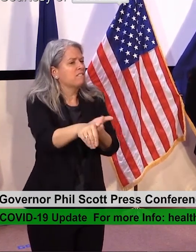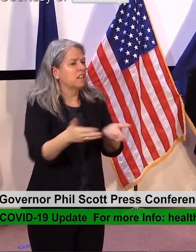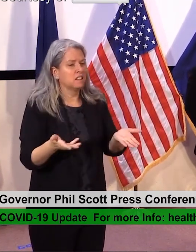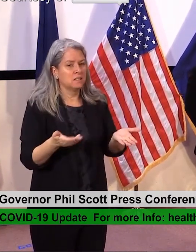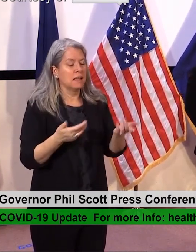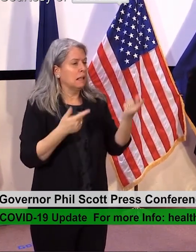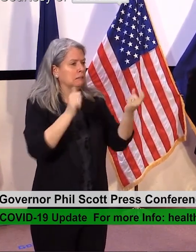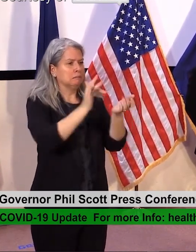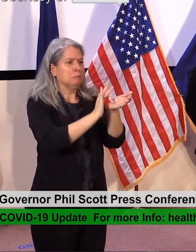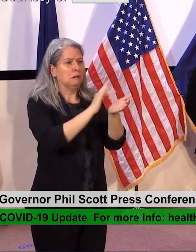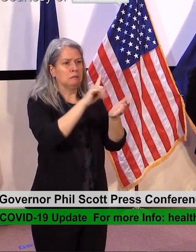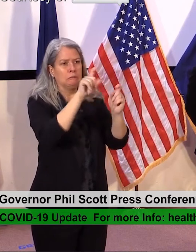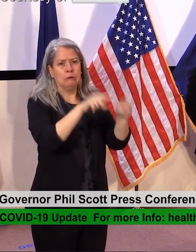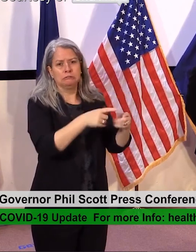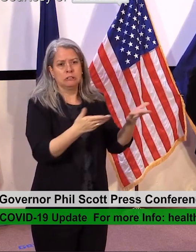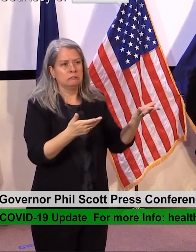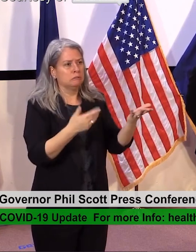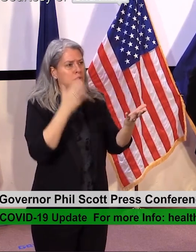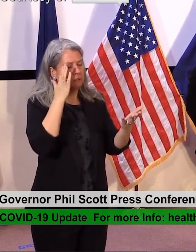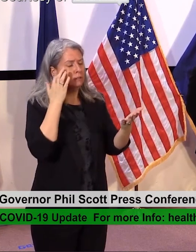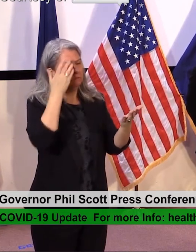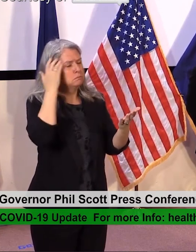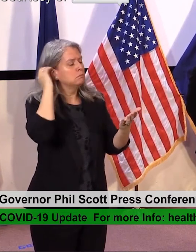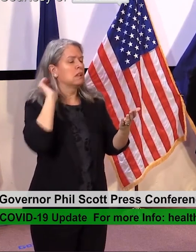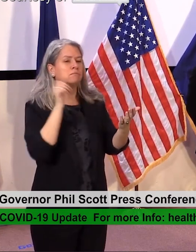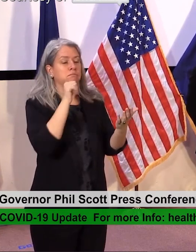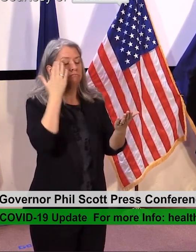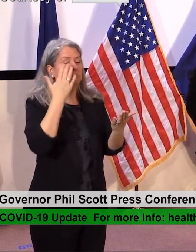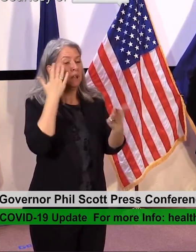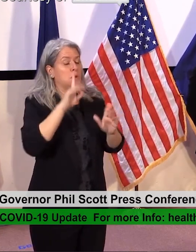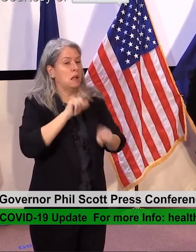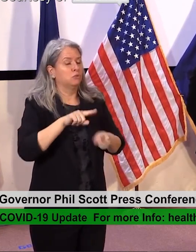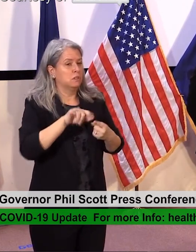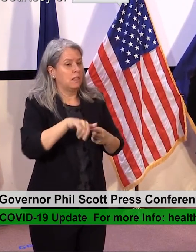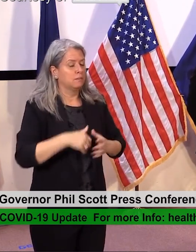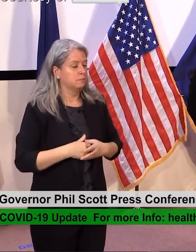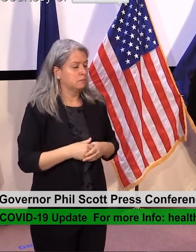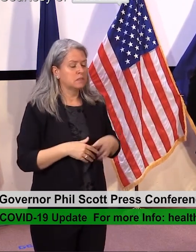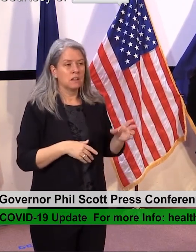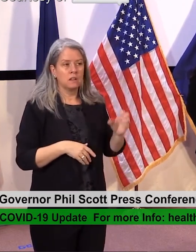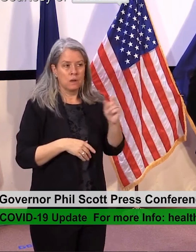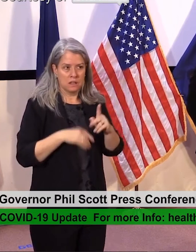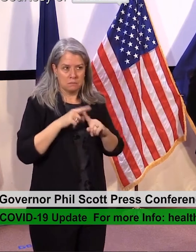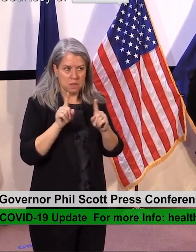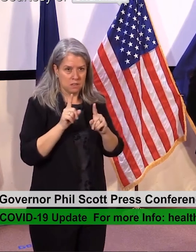That is a medical question. That's a medical question. I don't have the answer to. Right, but aren't you